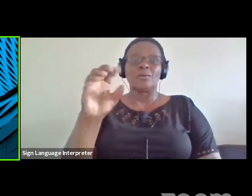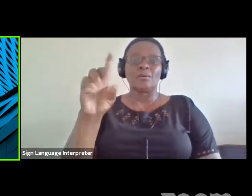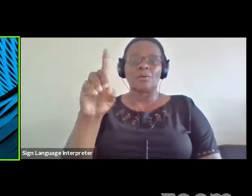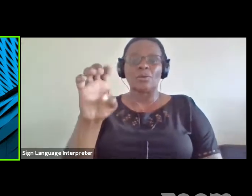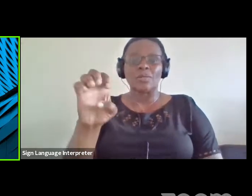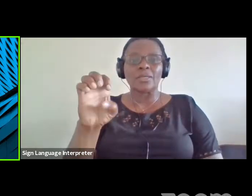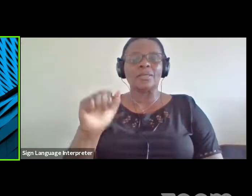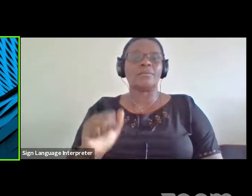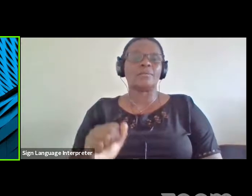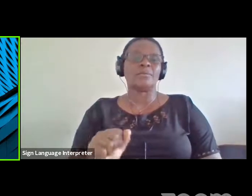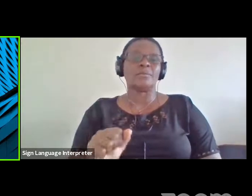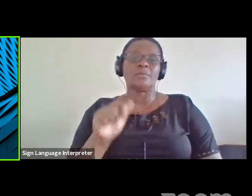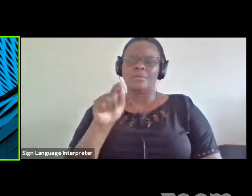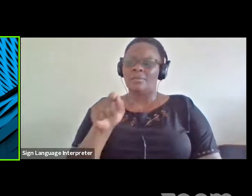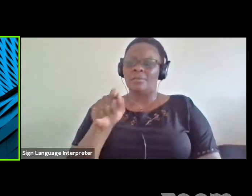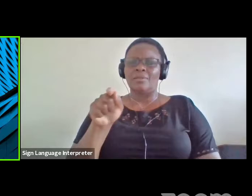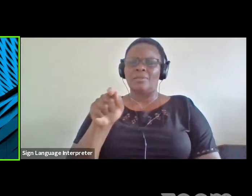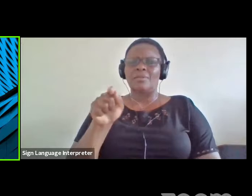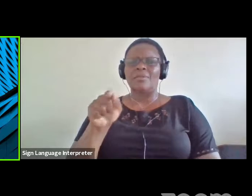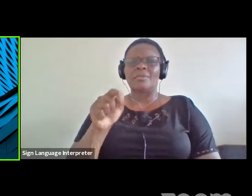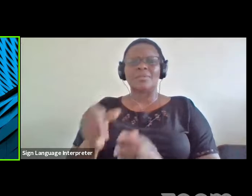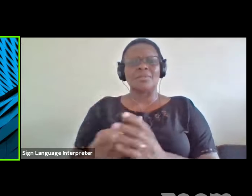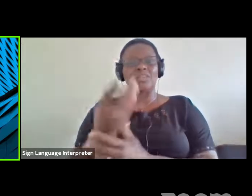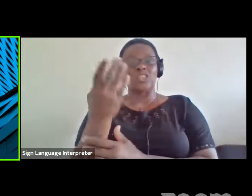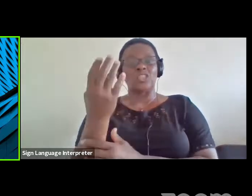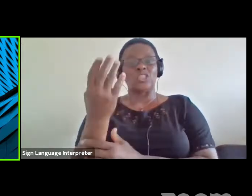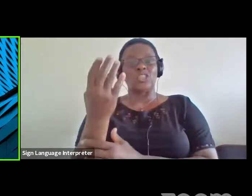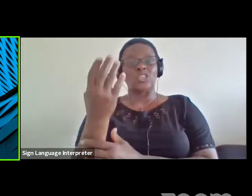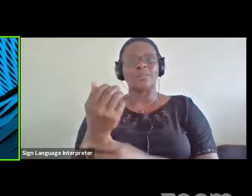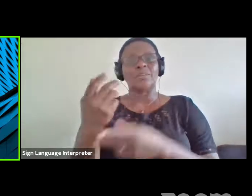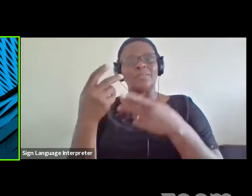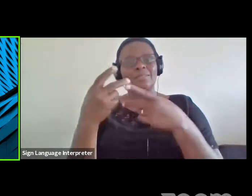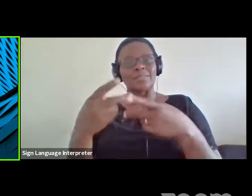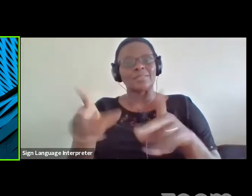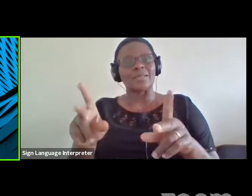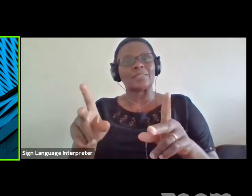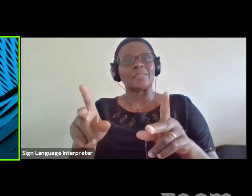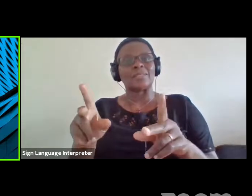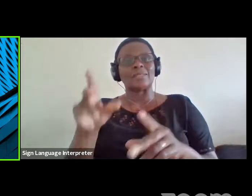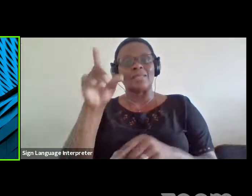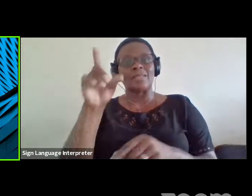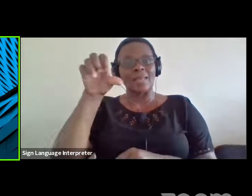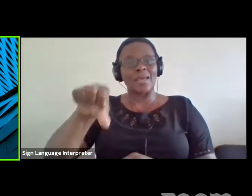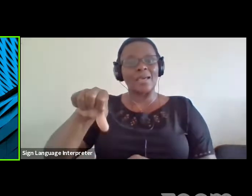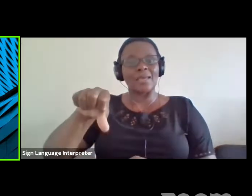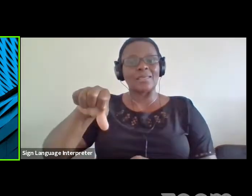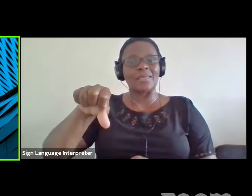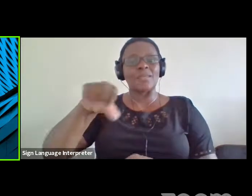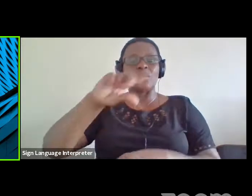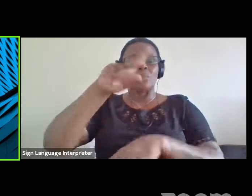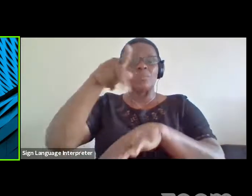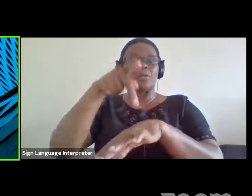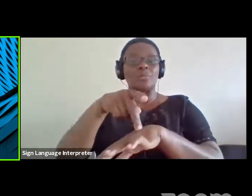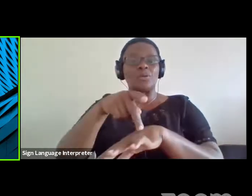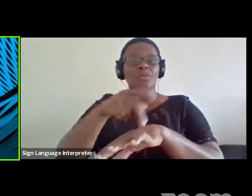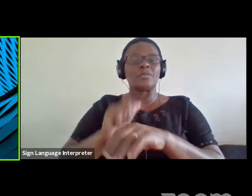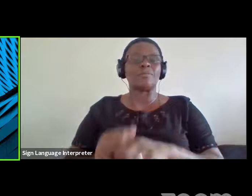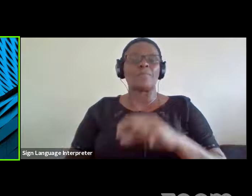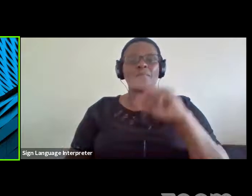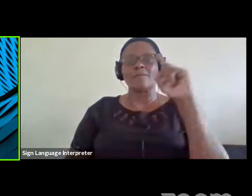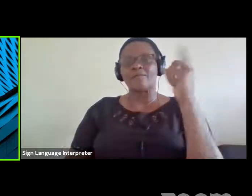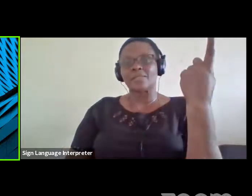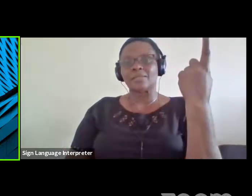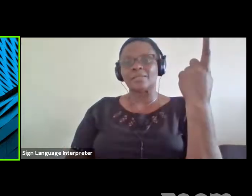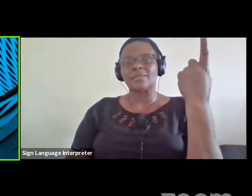incredible initiative. And if we can just touch quickly on the 9 principles. The first is to protect